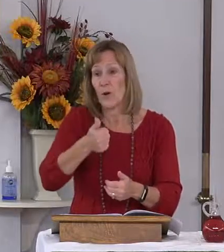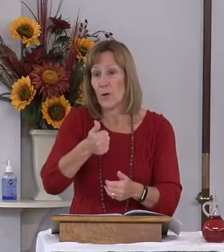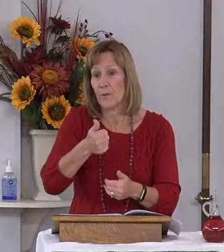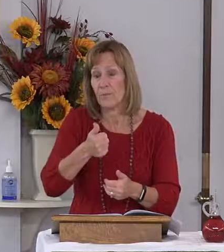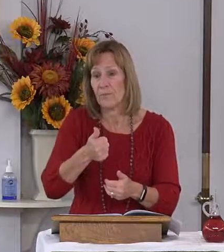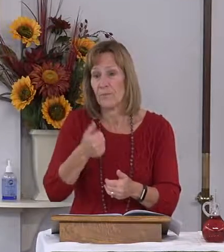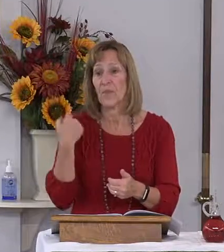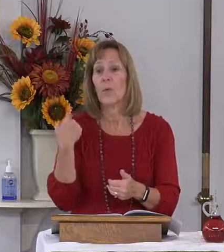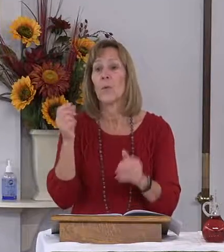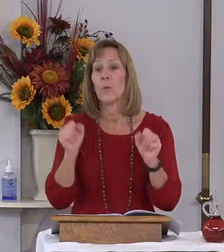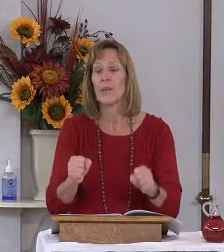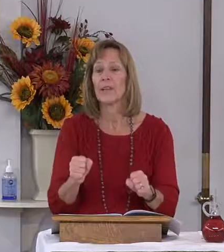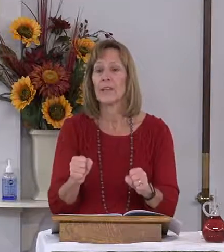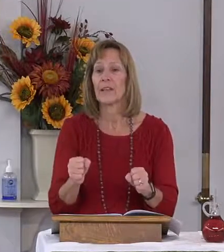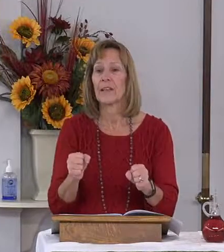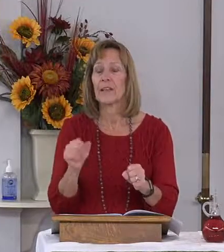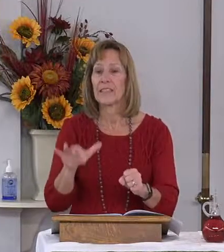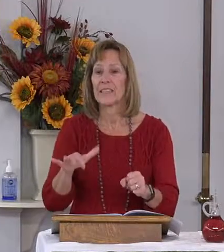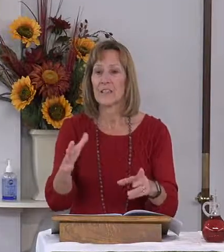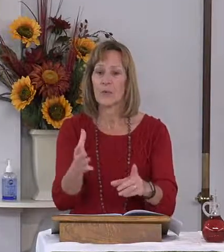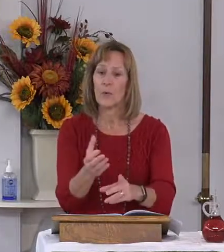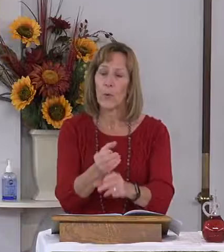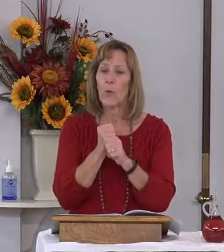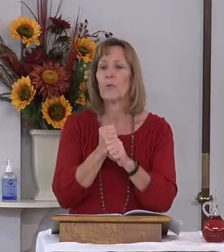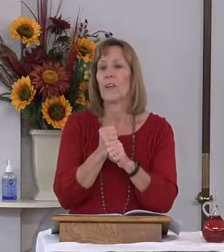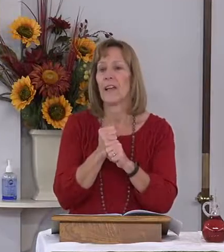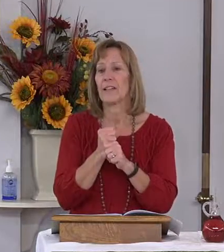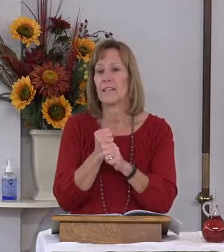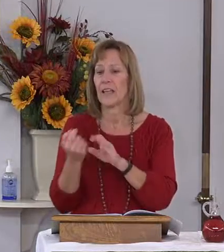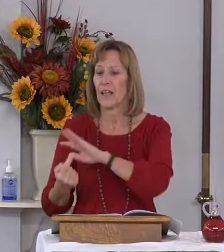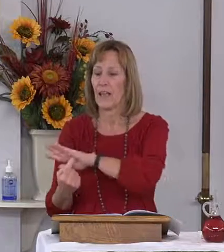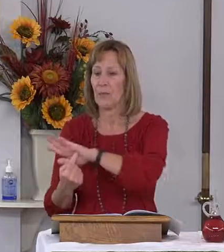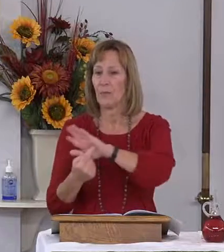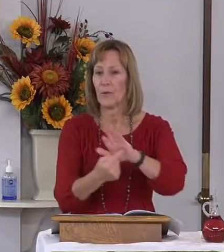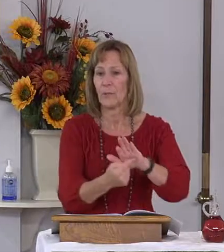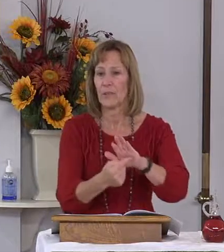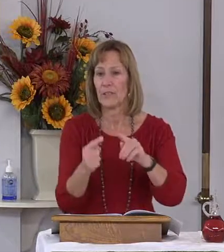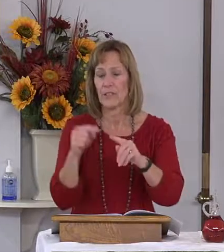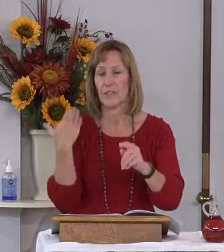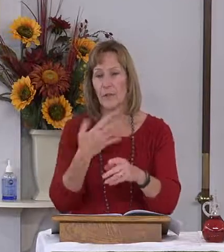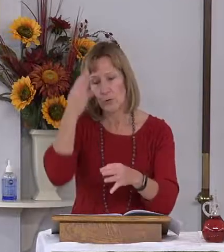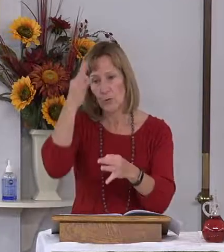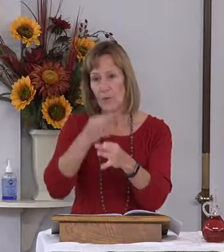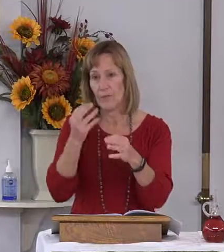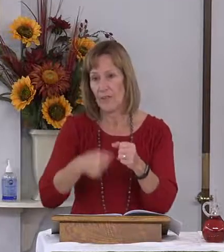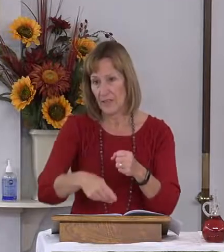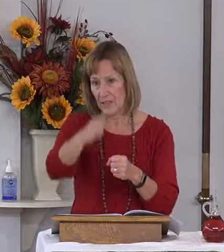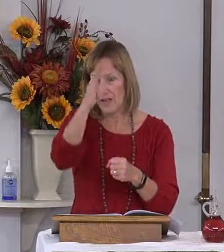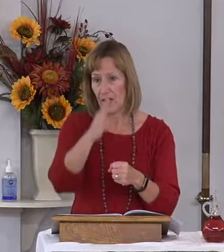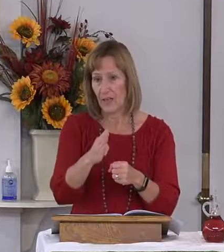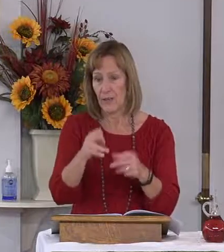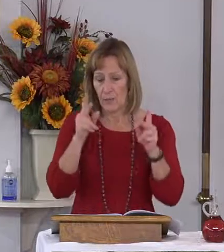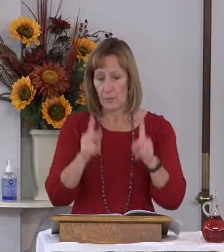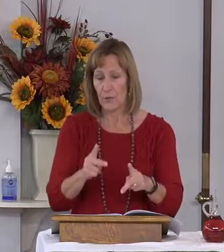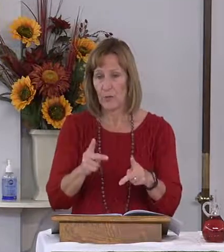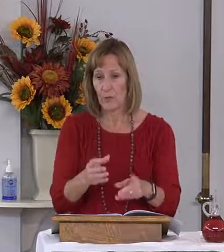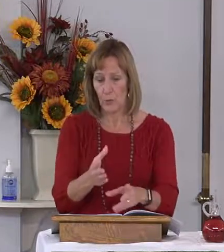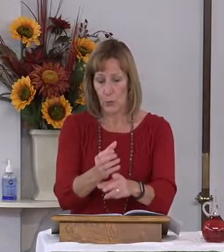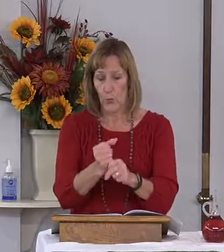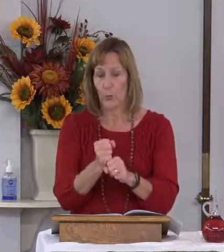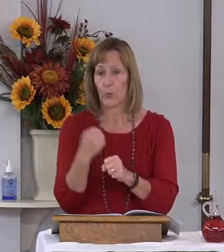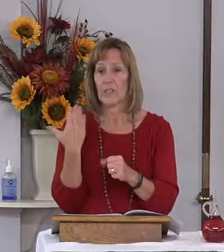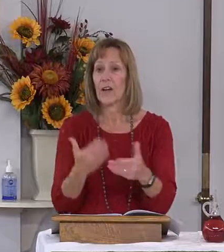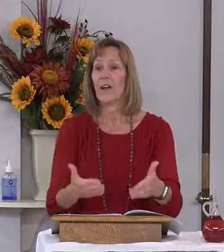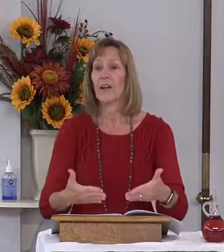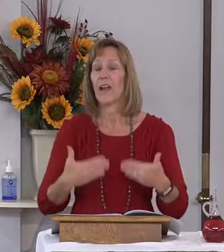we can still hold fast and bear witness to our faith in God, the one who holds our